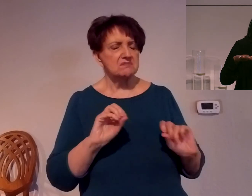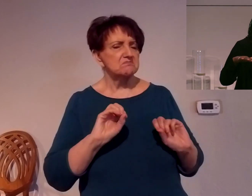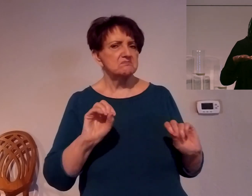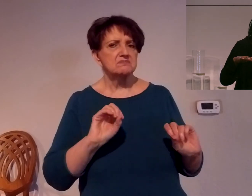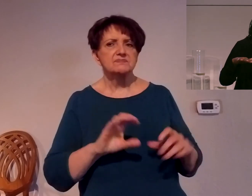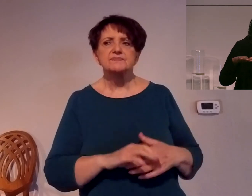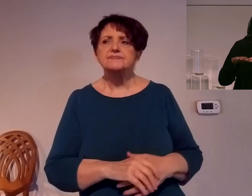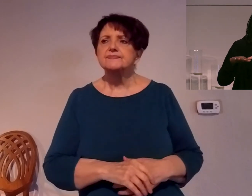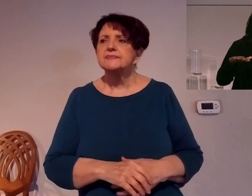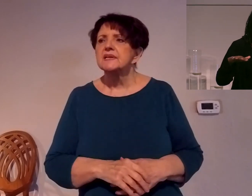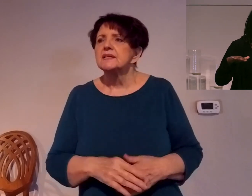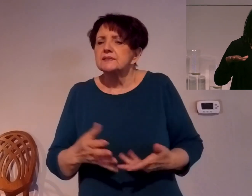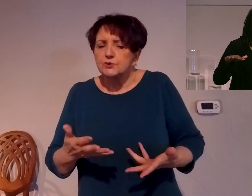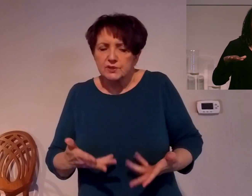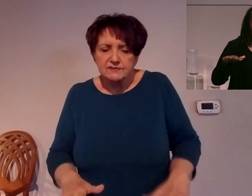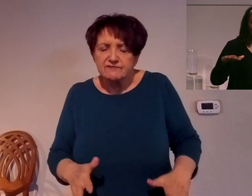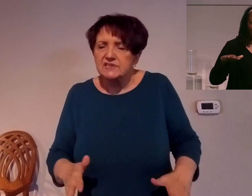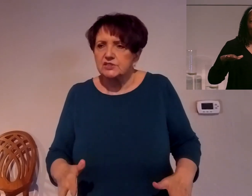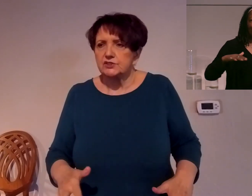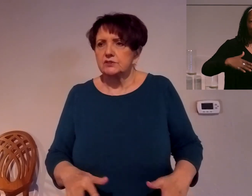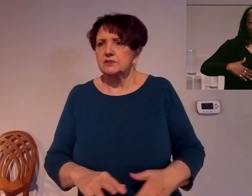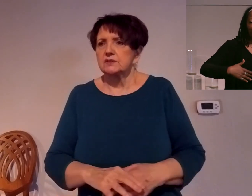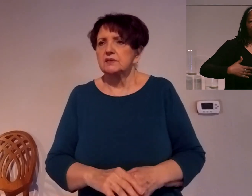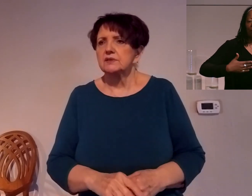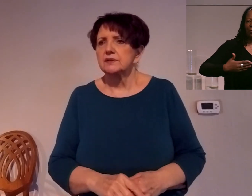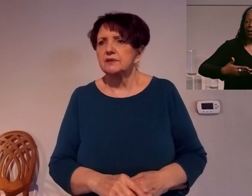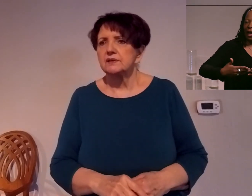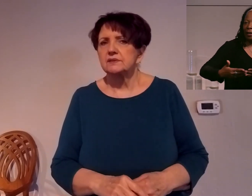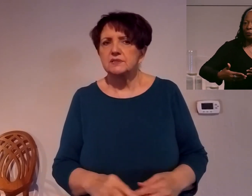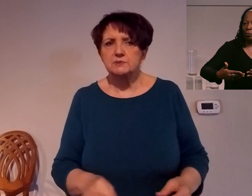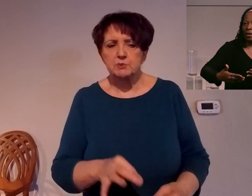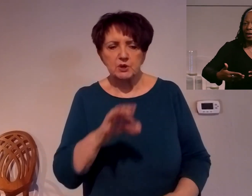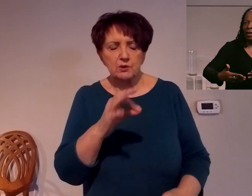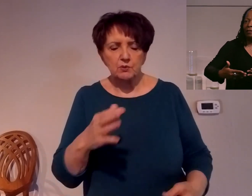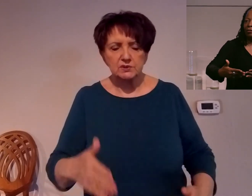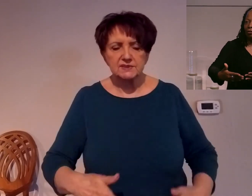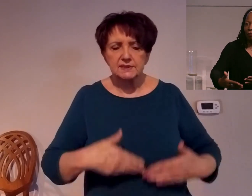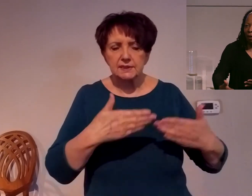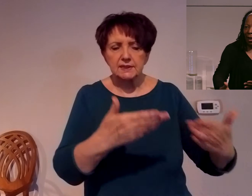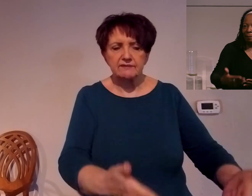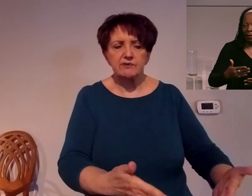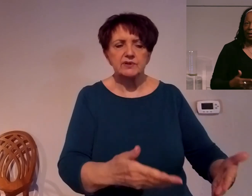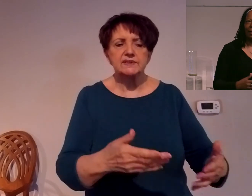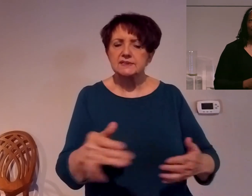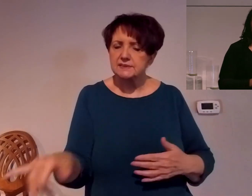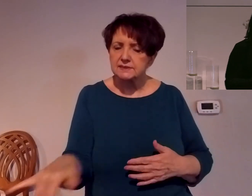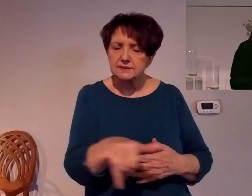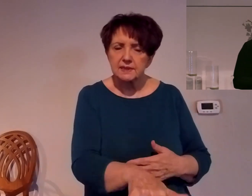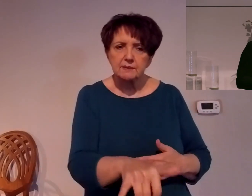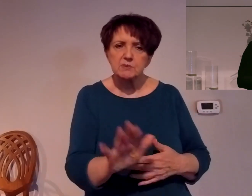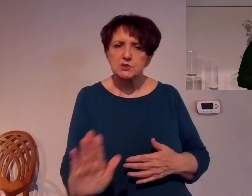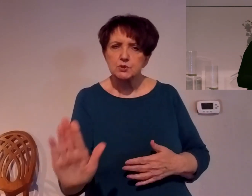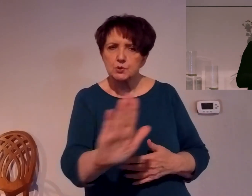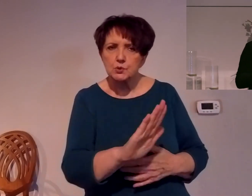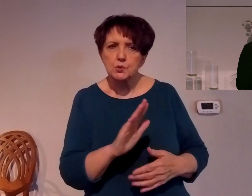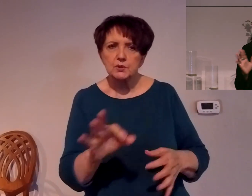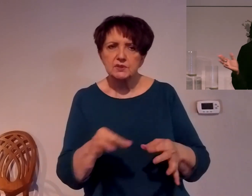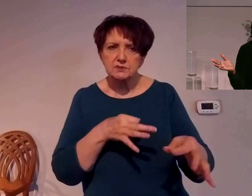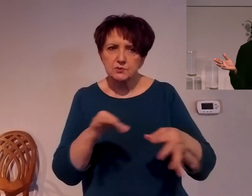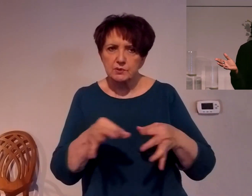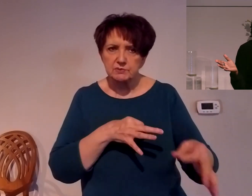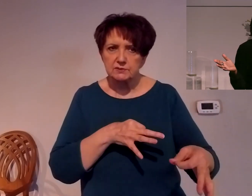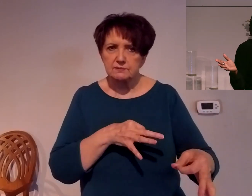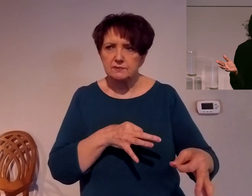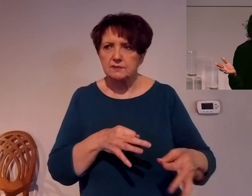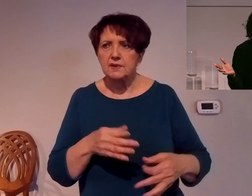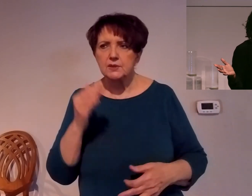so it is already done in spirit, and spirit will deliver it as we describe it. And knowing that that